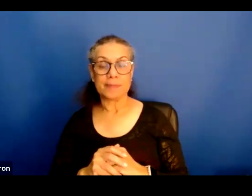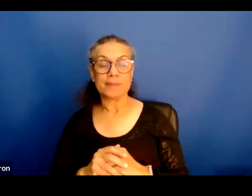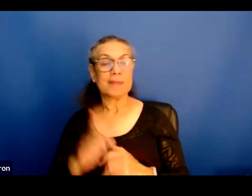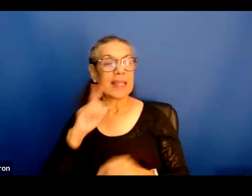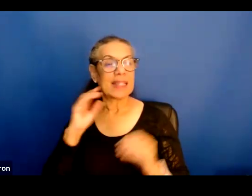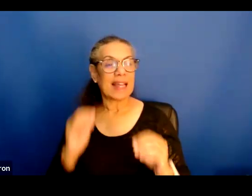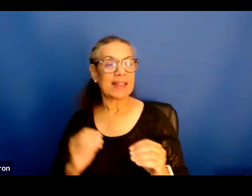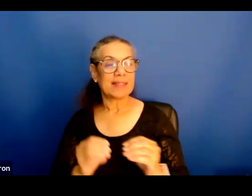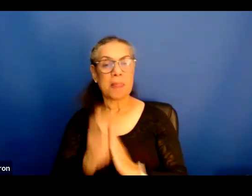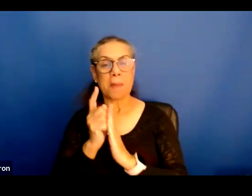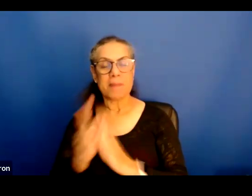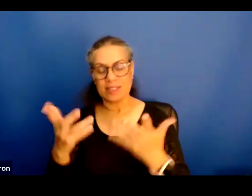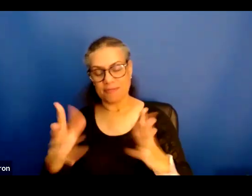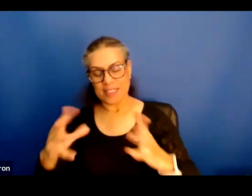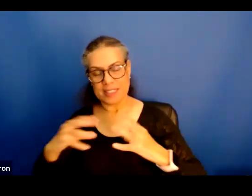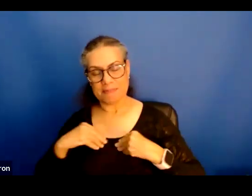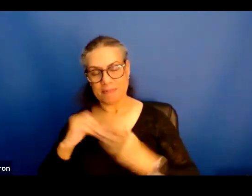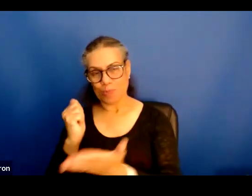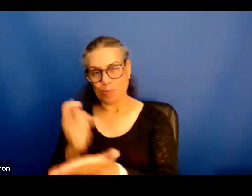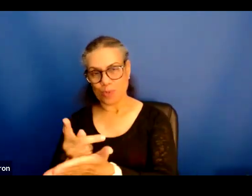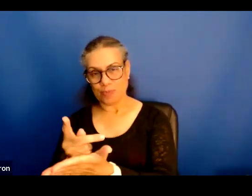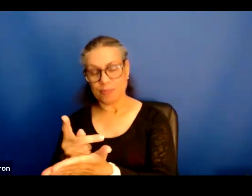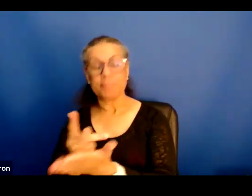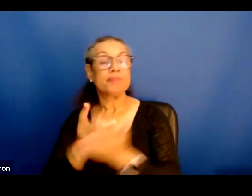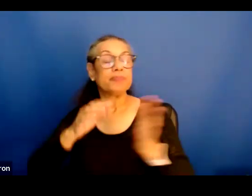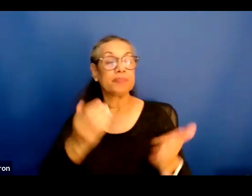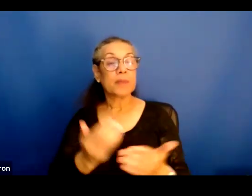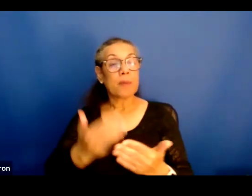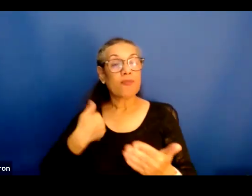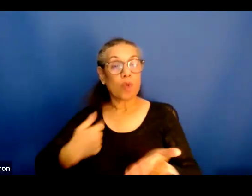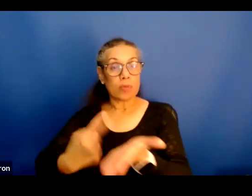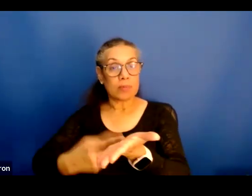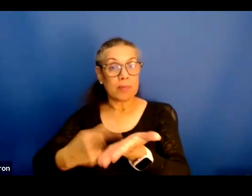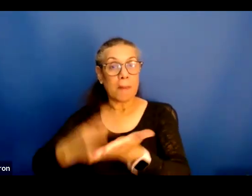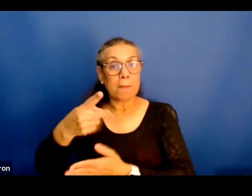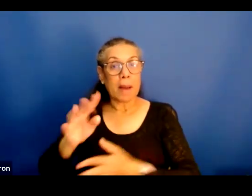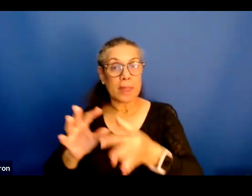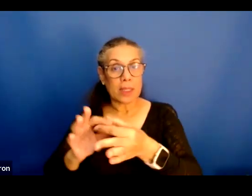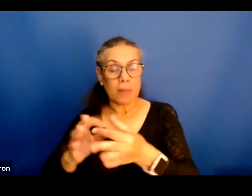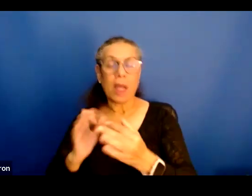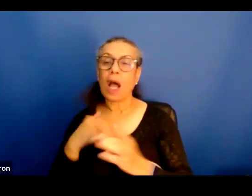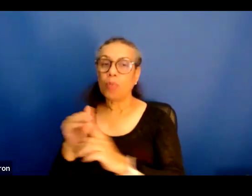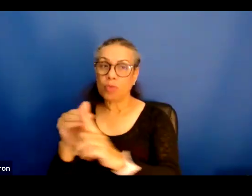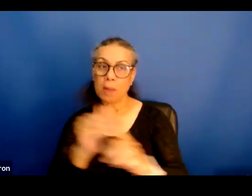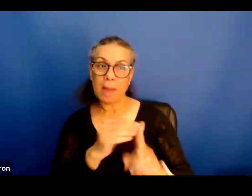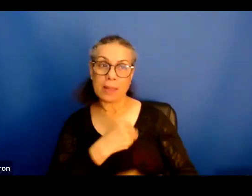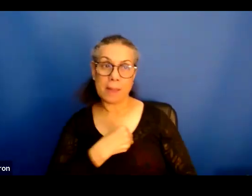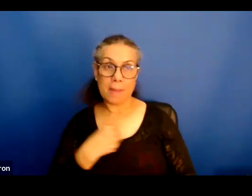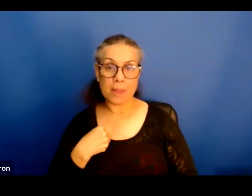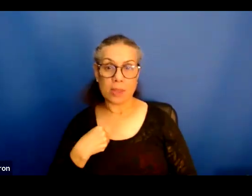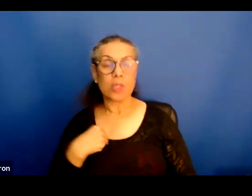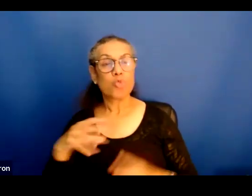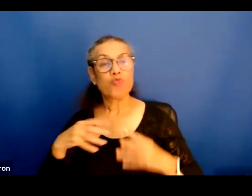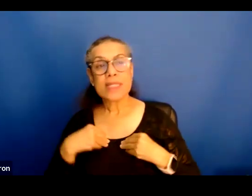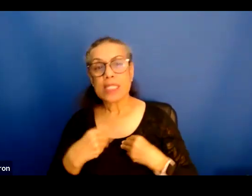Hearing none, the minutes are approved. Before we move on to public comment, I want to remind the members that you received 2